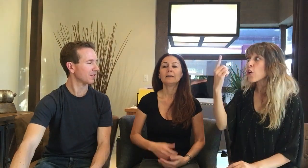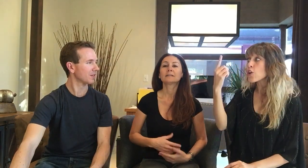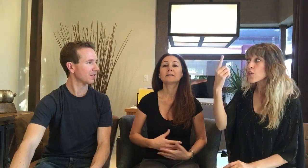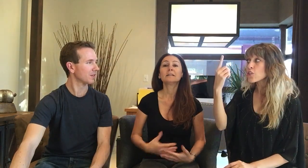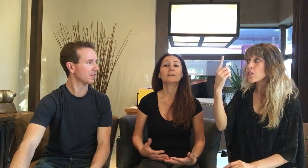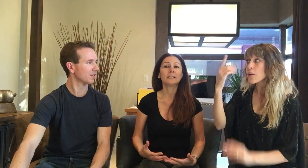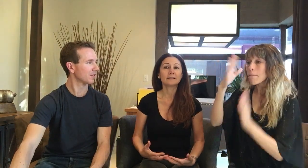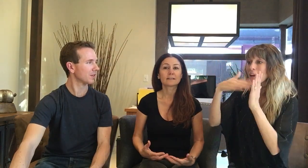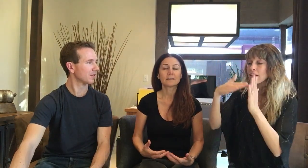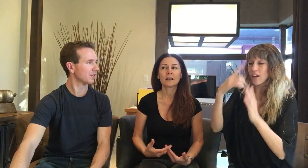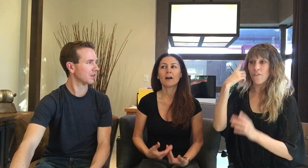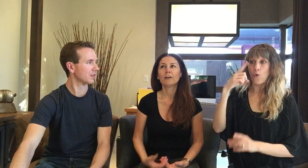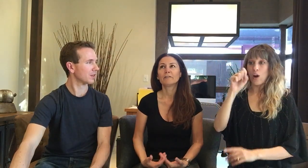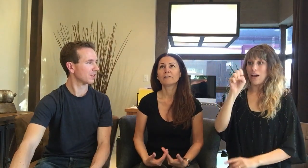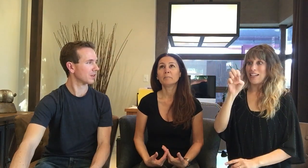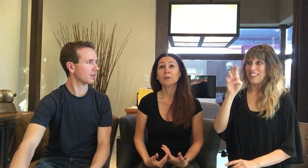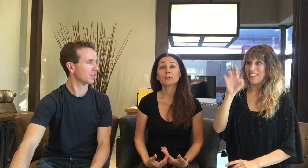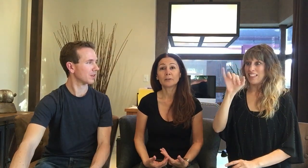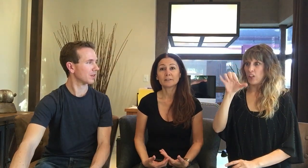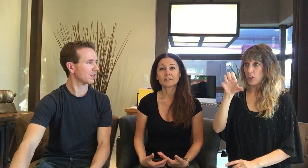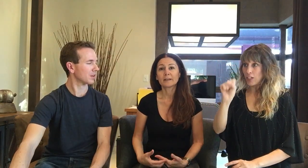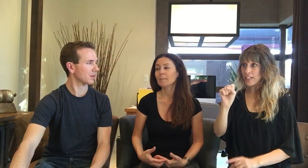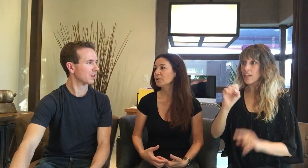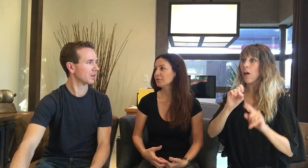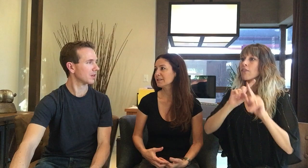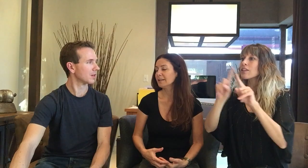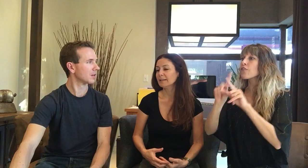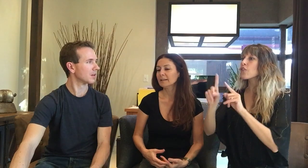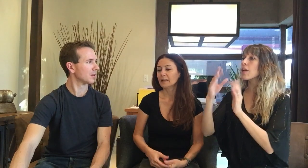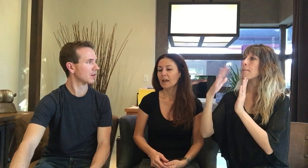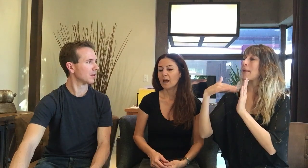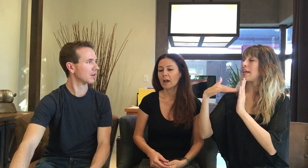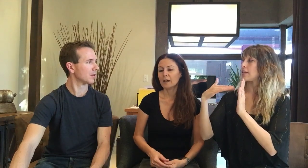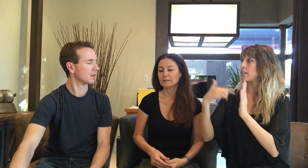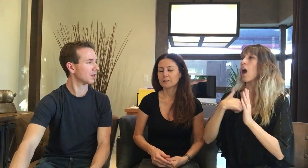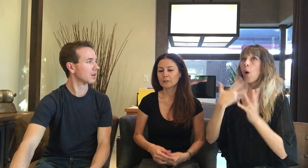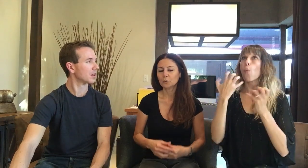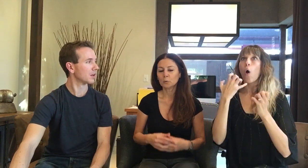a series of murals that I'm interested in to